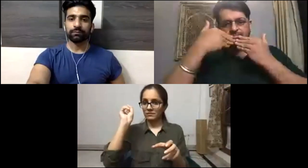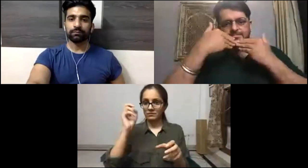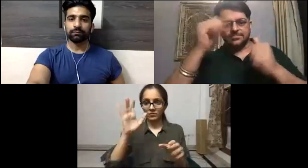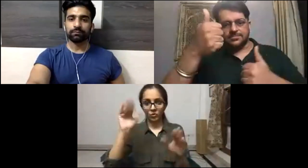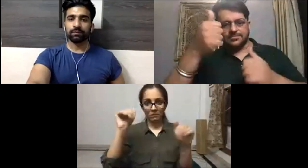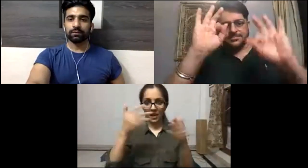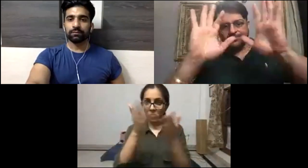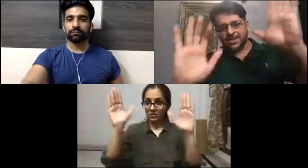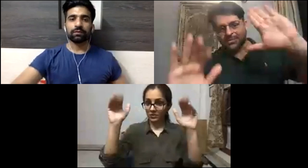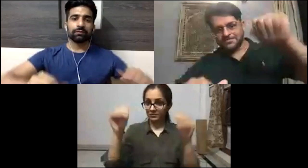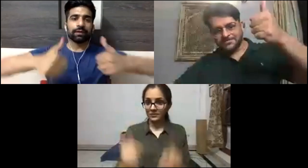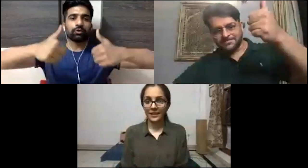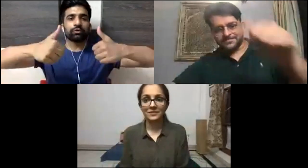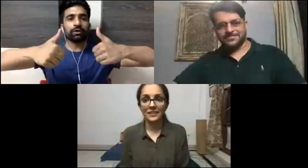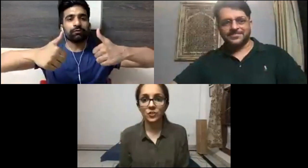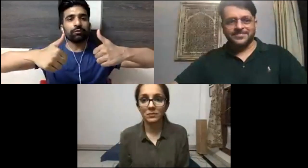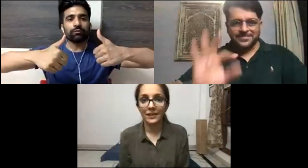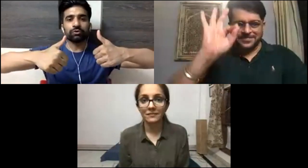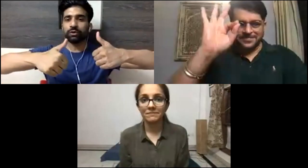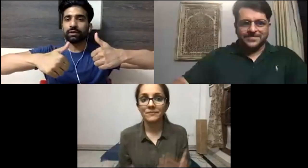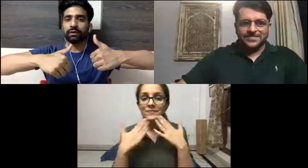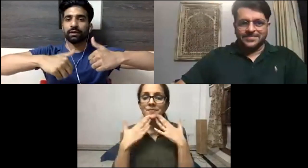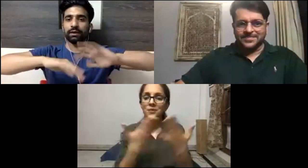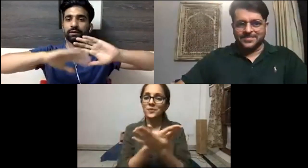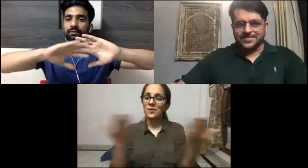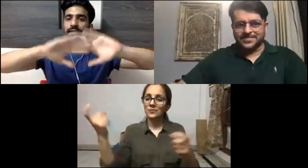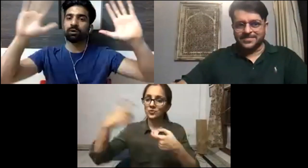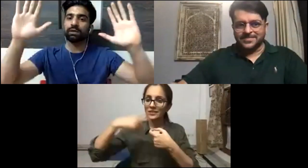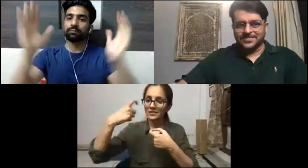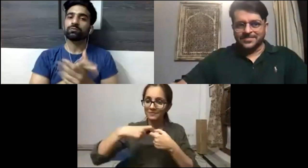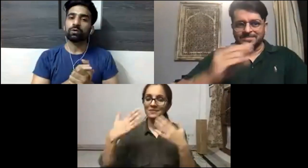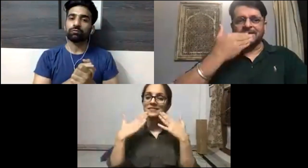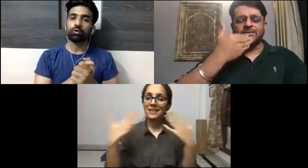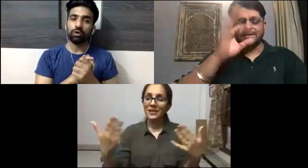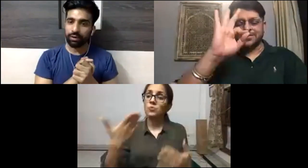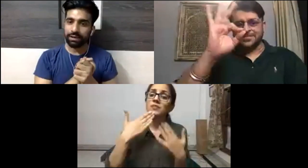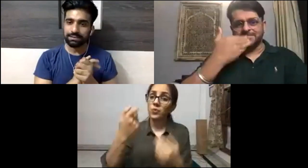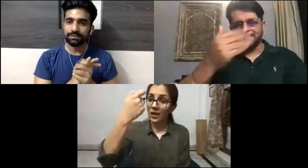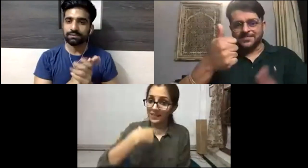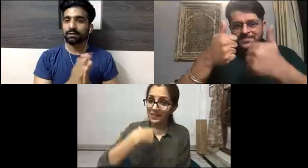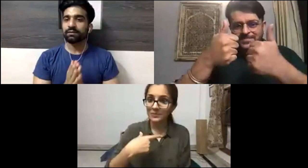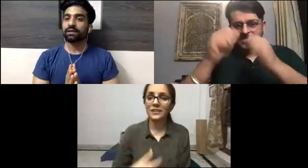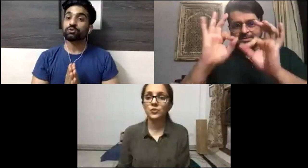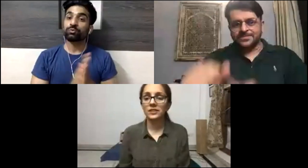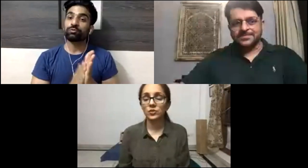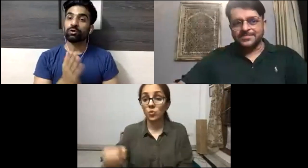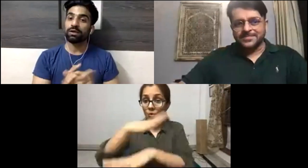everyone? Thank Yeah, you. Thank you everyone for joining in, and thank you Alim for organizing